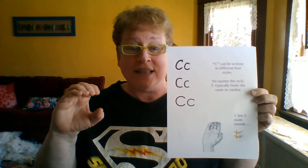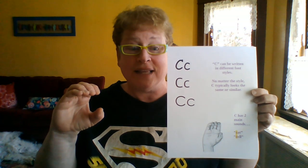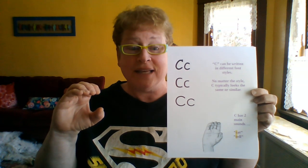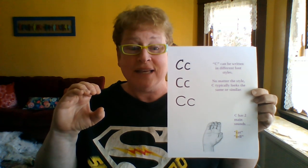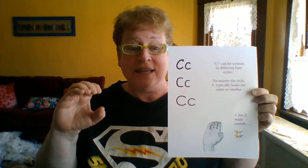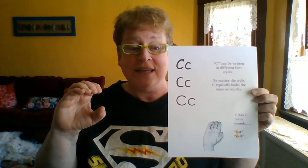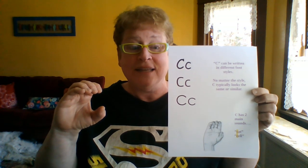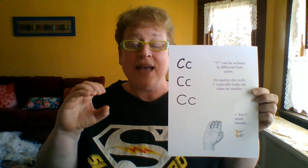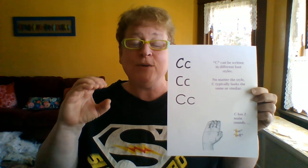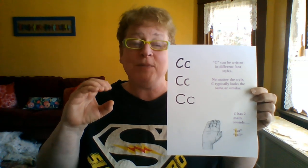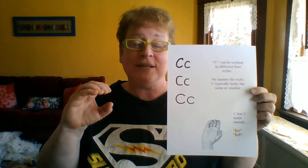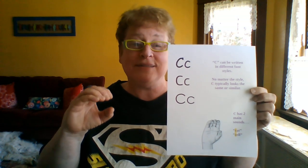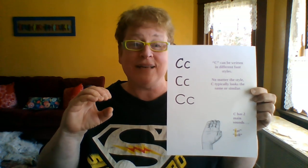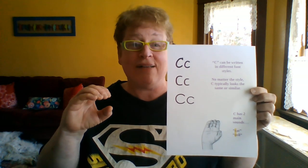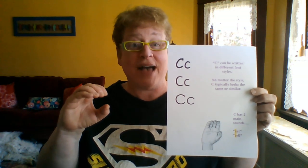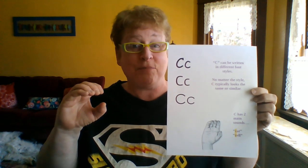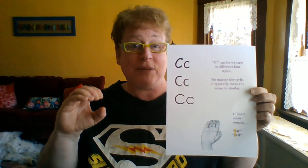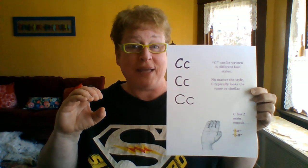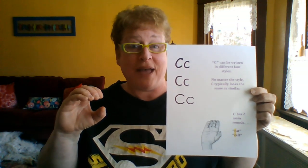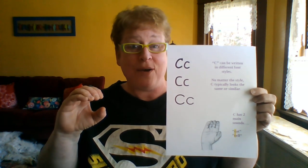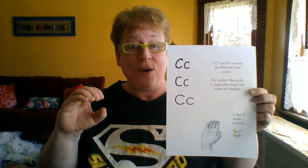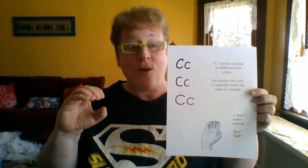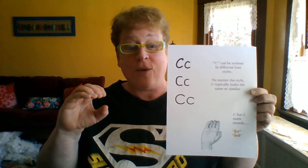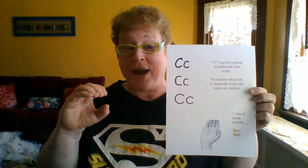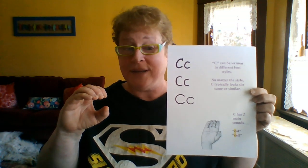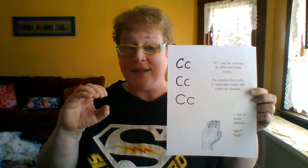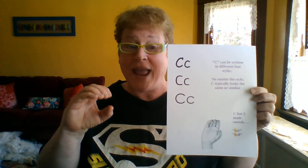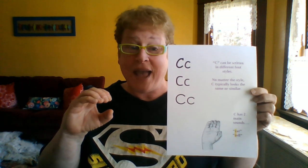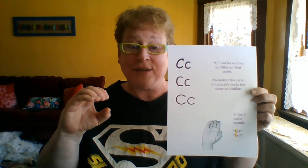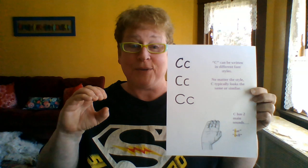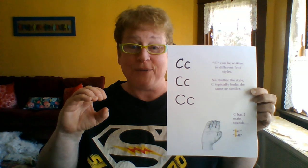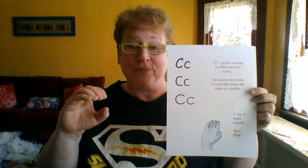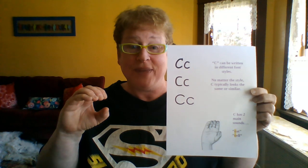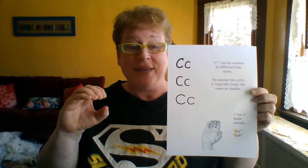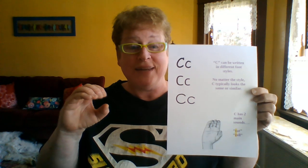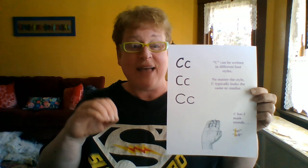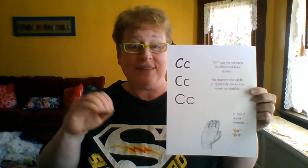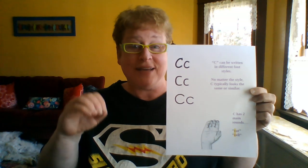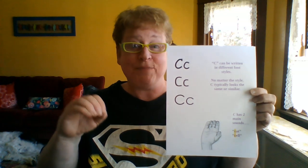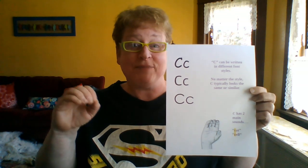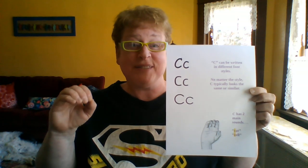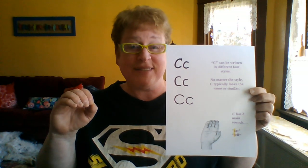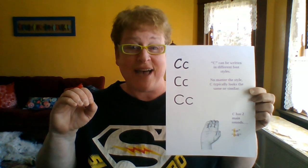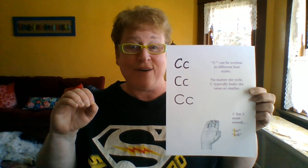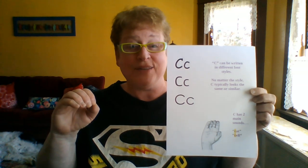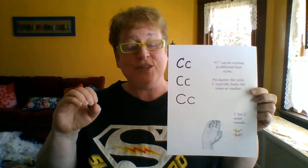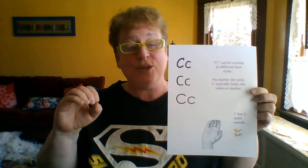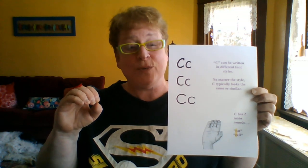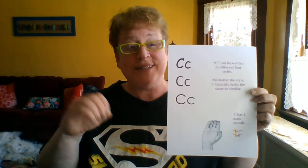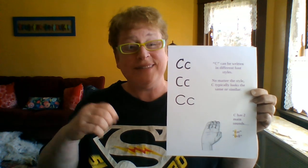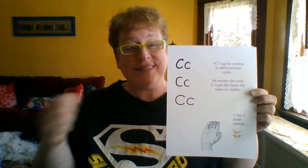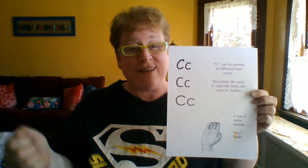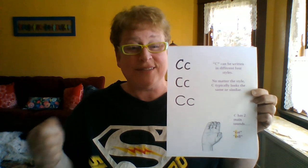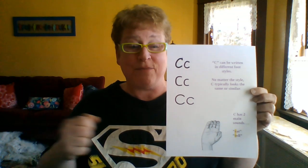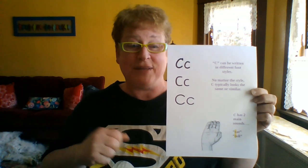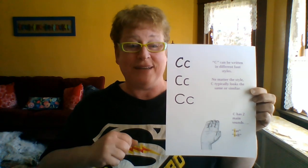cell. That would be a cell on a plant or on an animal, not the type of cell that you would sell something at